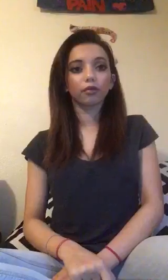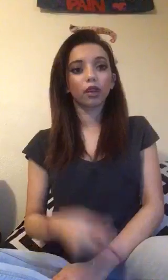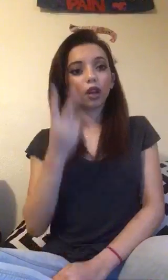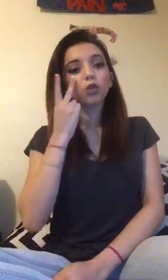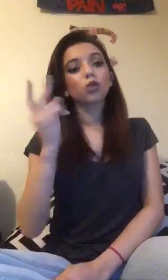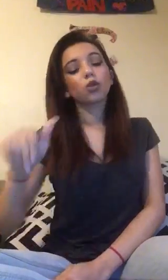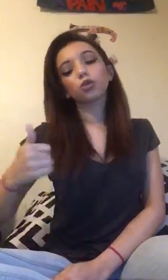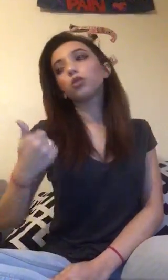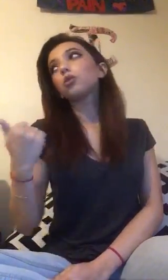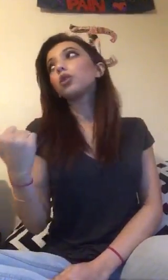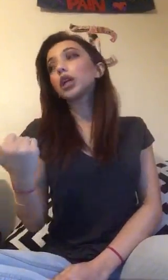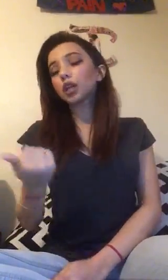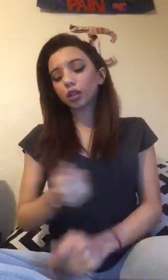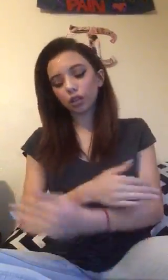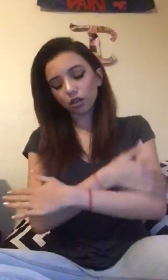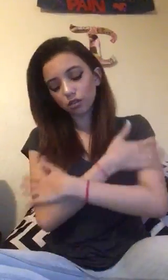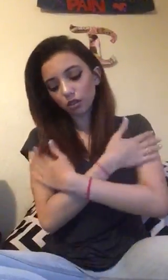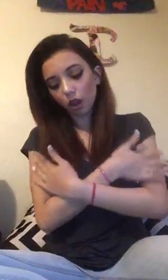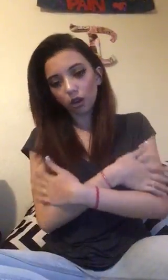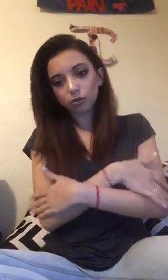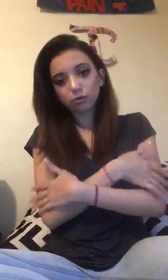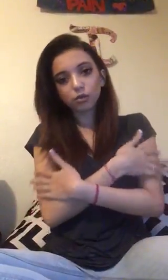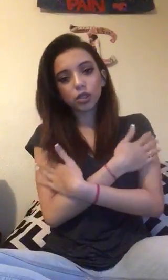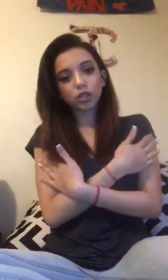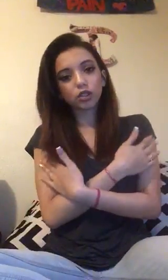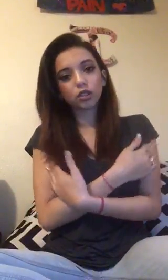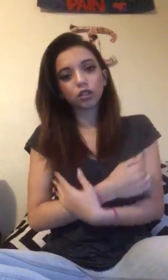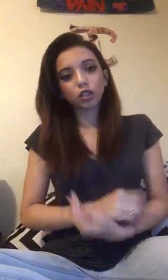I saw you in another's arm.